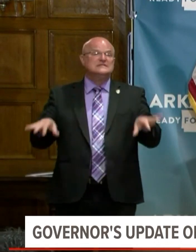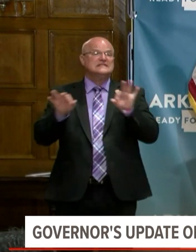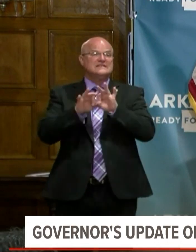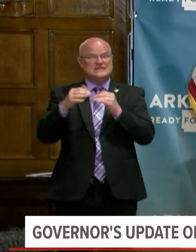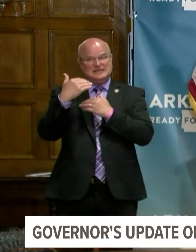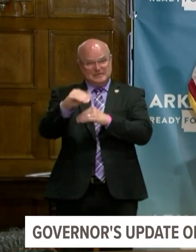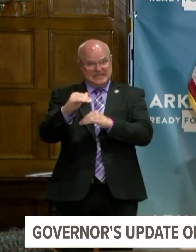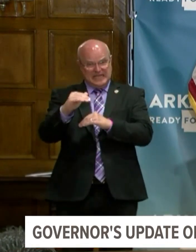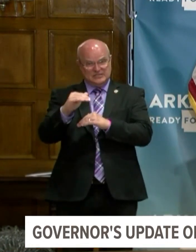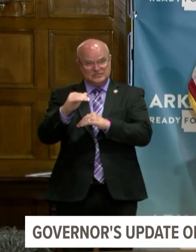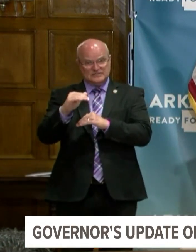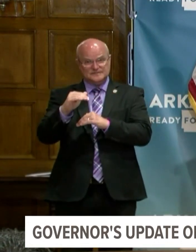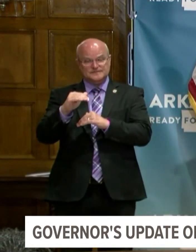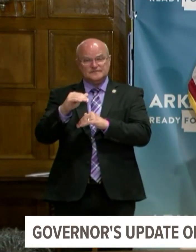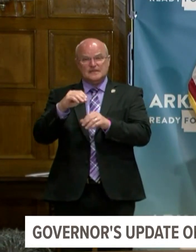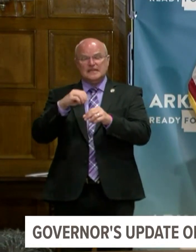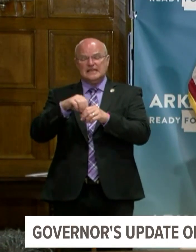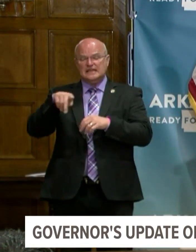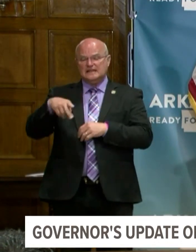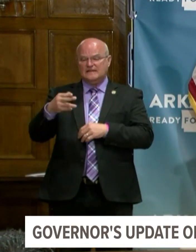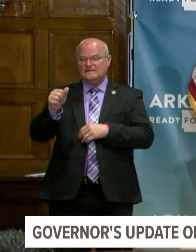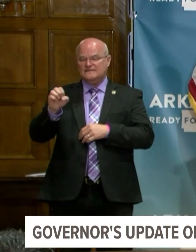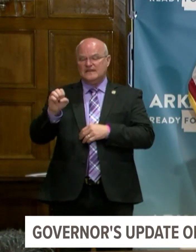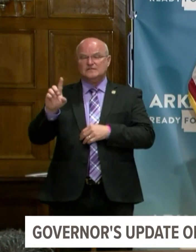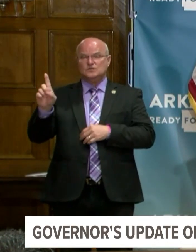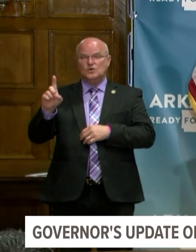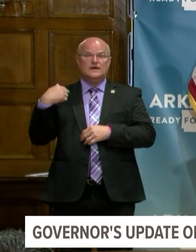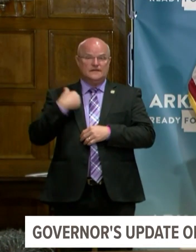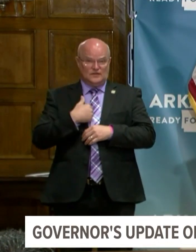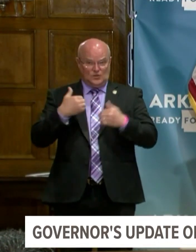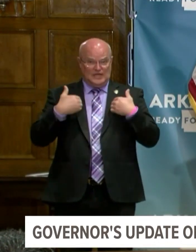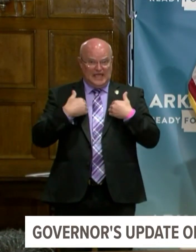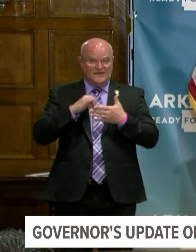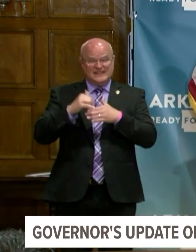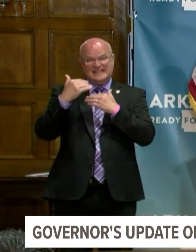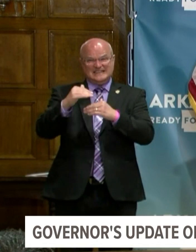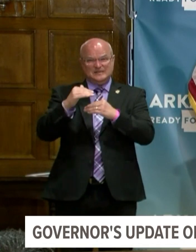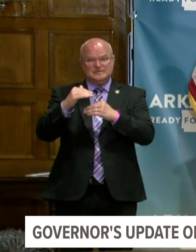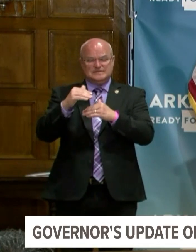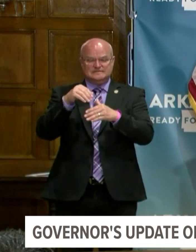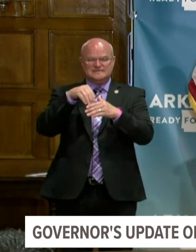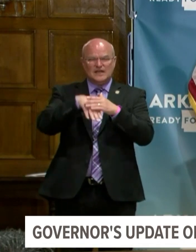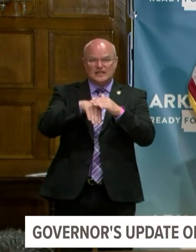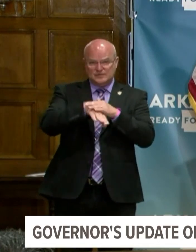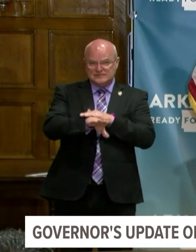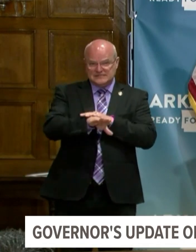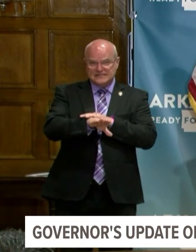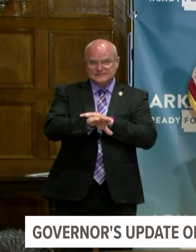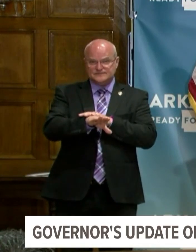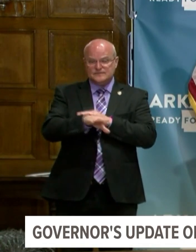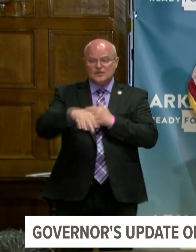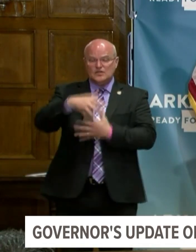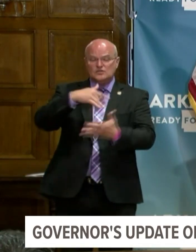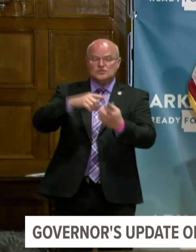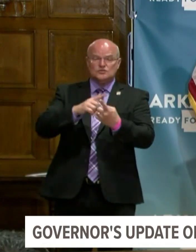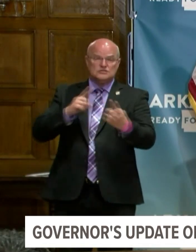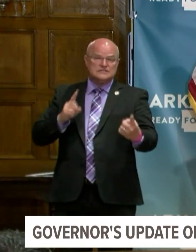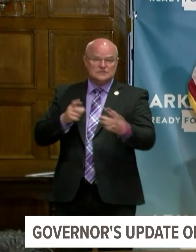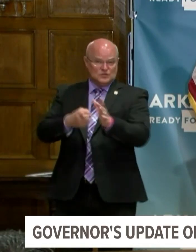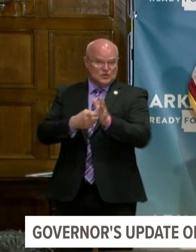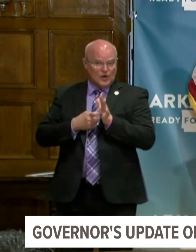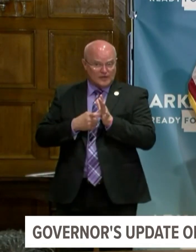significant limitation in phase one, that we have that limited occupancy, the social